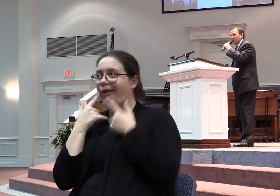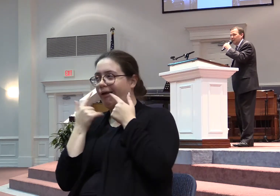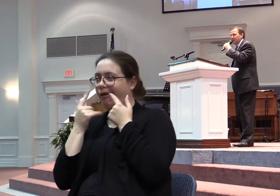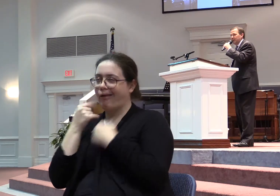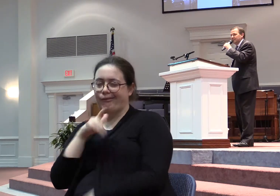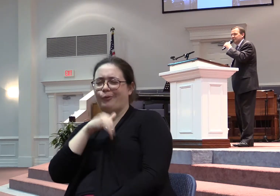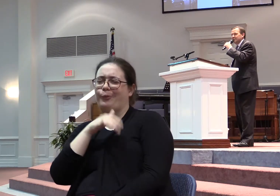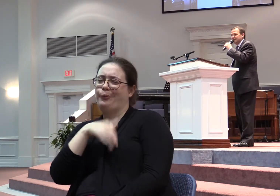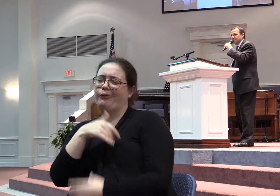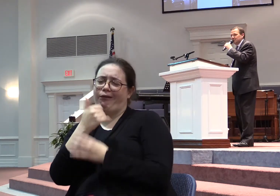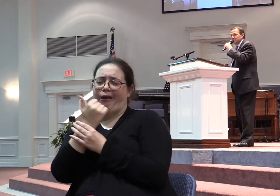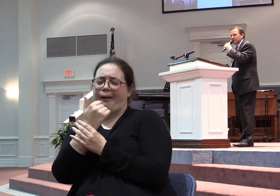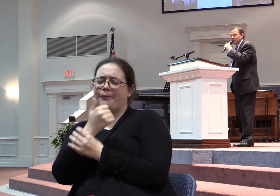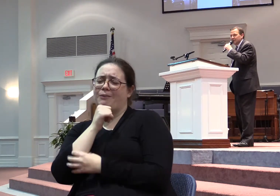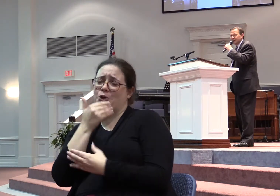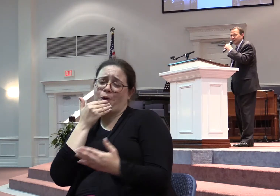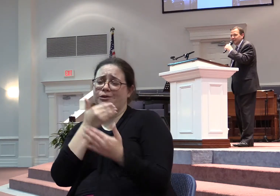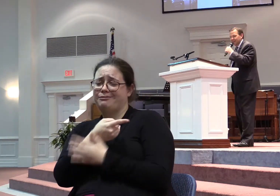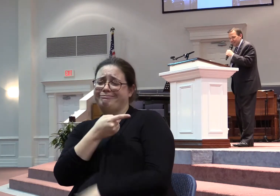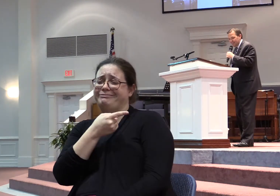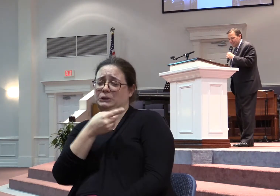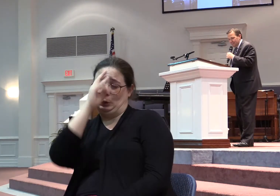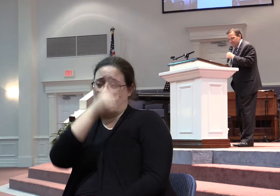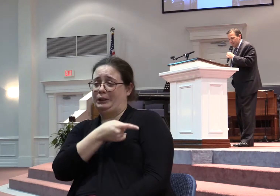Oh, Uncle Abe ain't as good as he used to be.